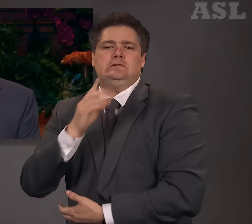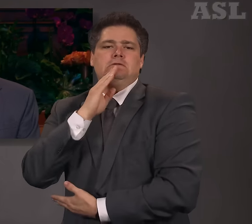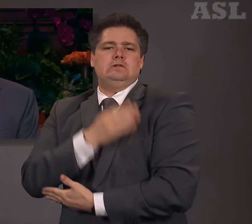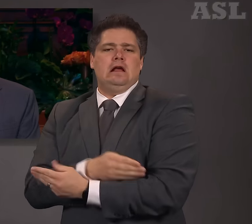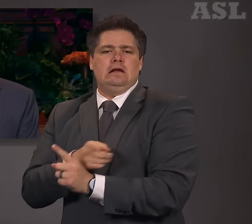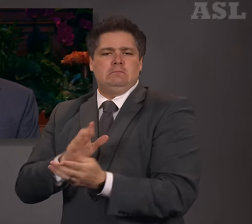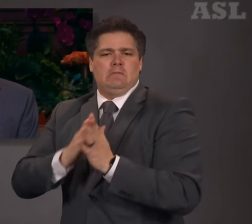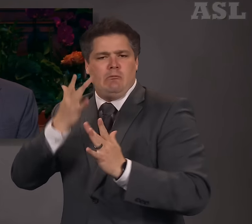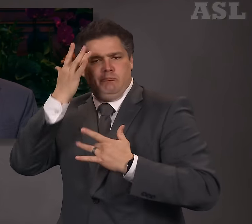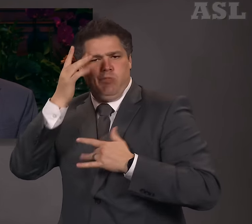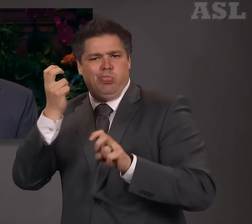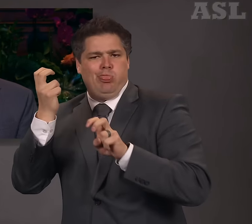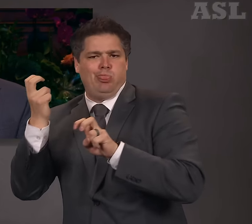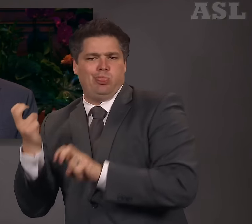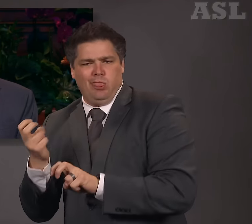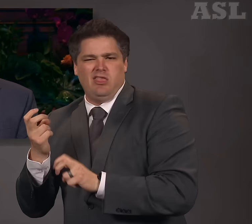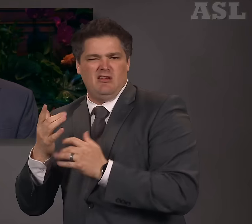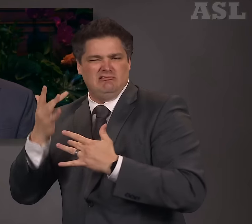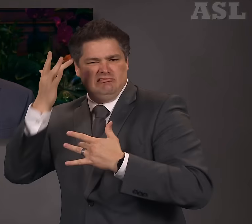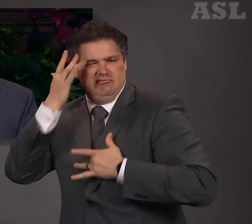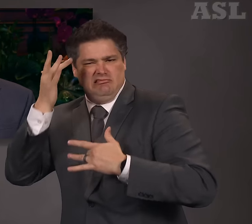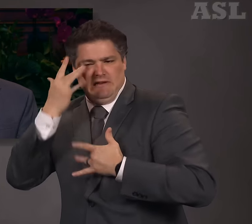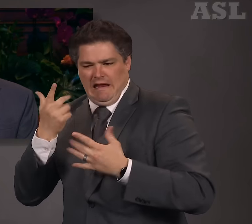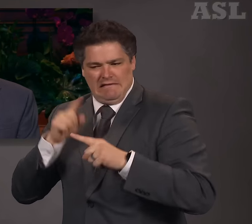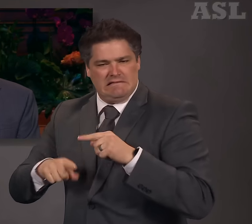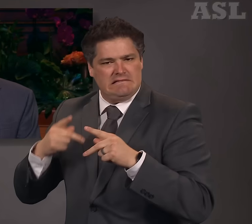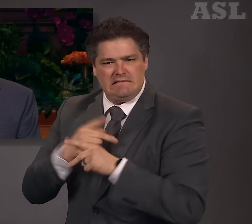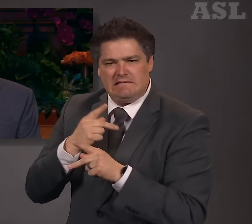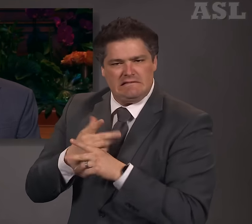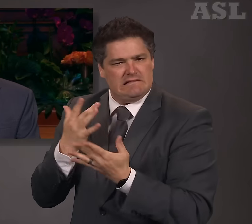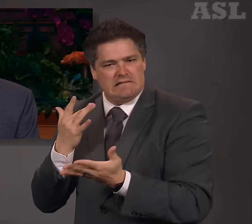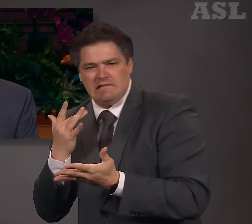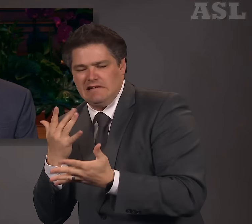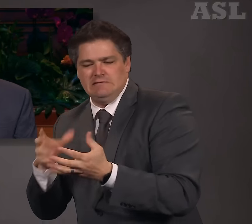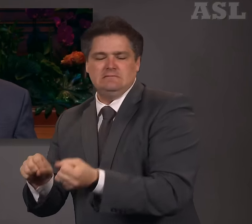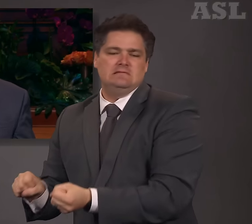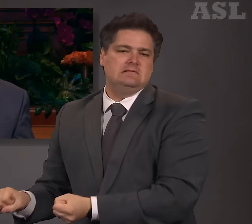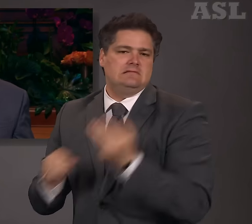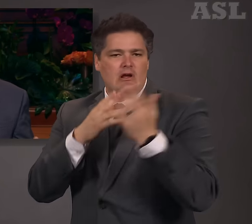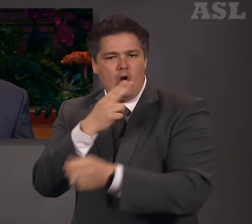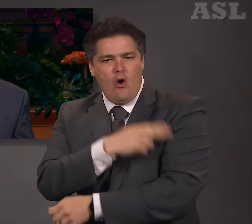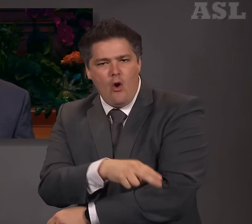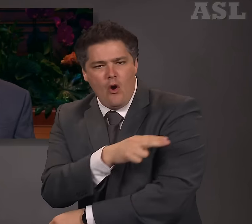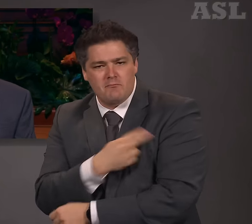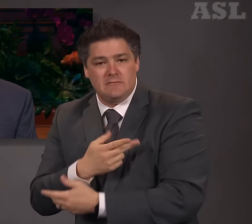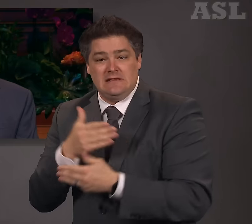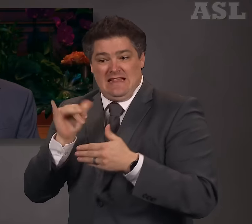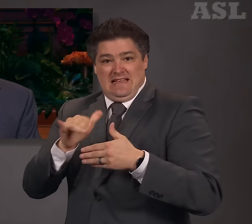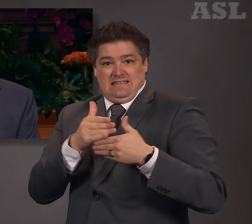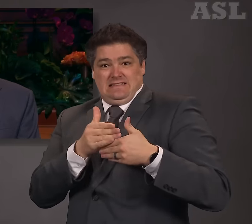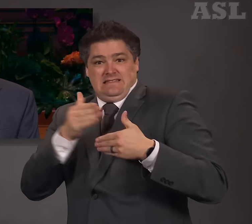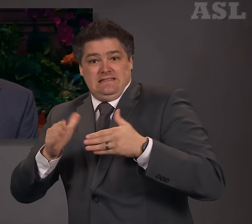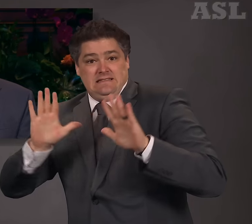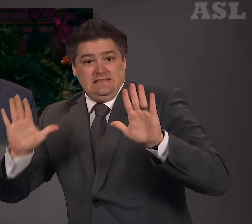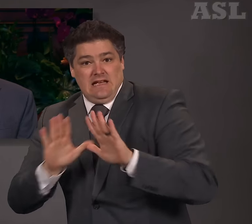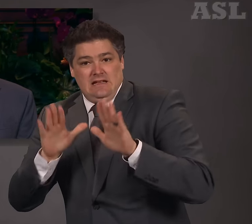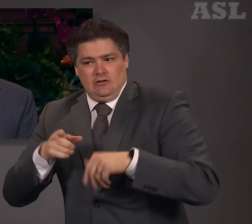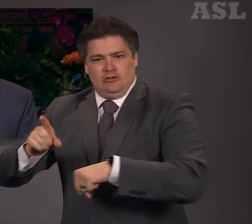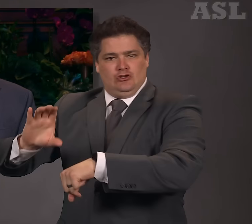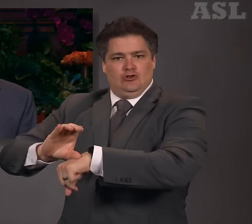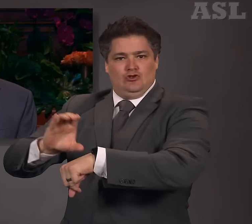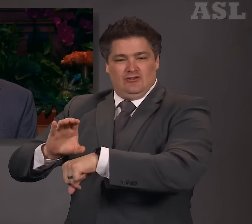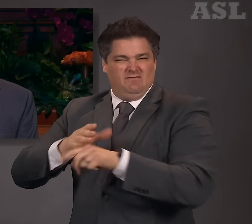an undiagnosed disease and was hospitalized. At church the next Sunday, the father and his son prepared